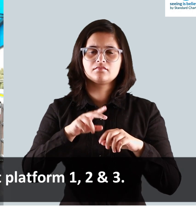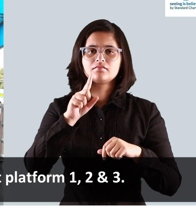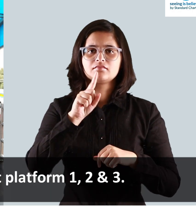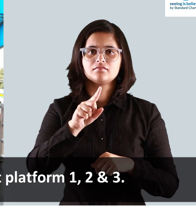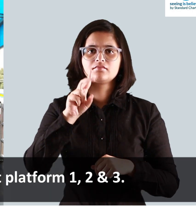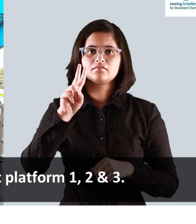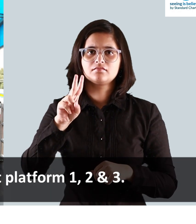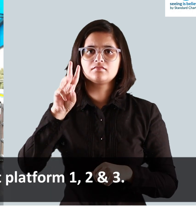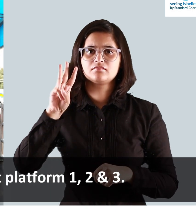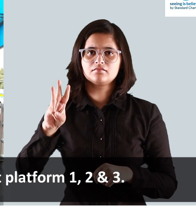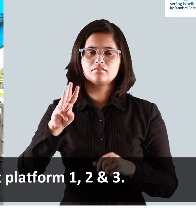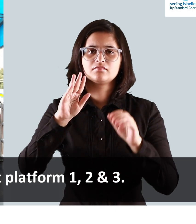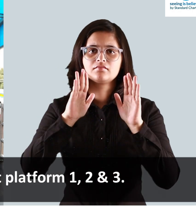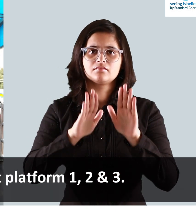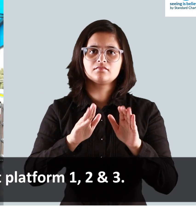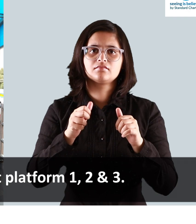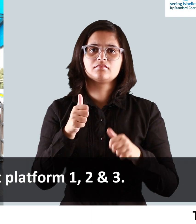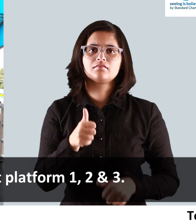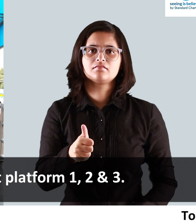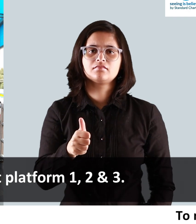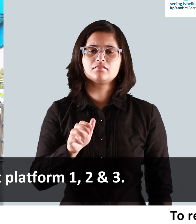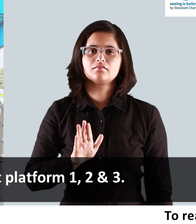and 3.